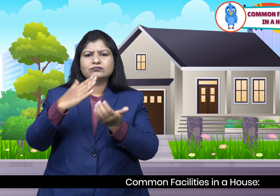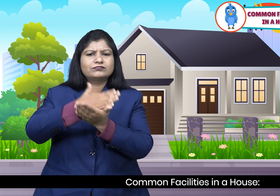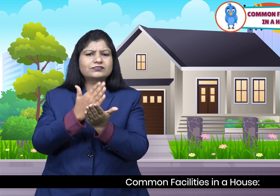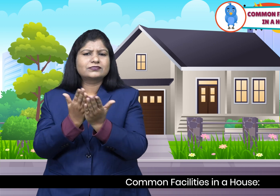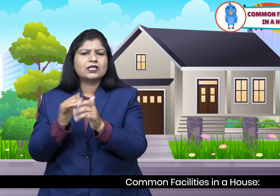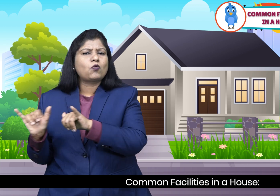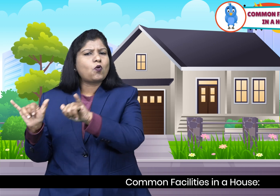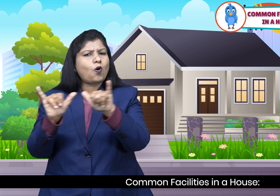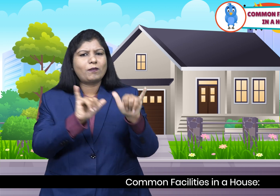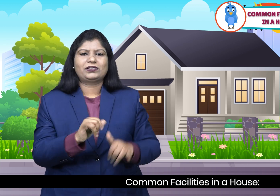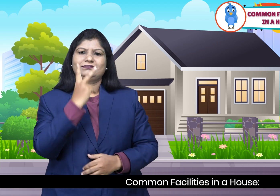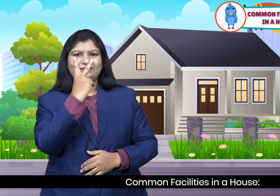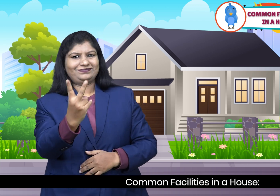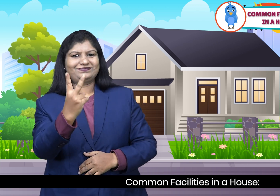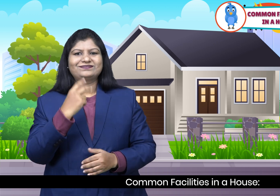in a house.